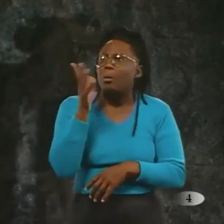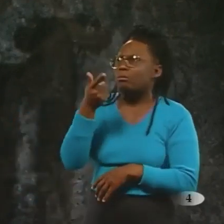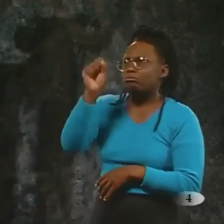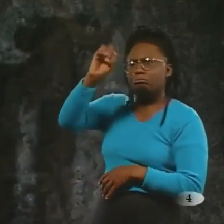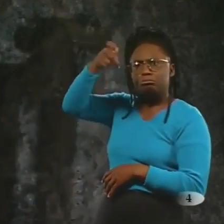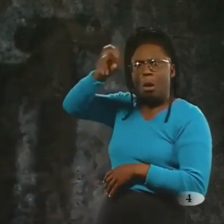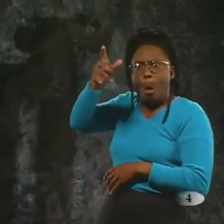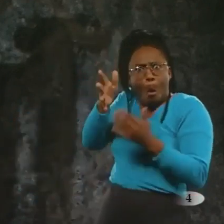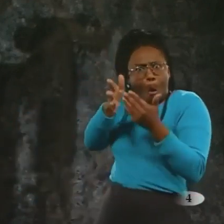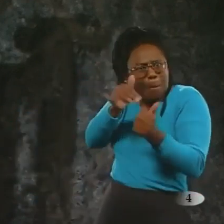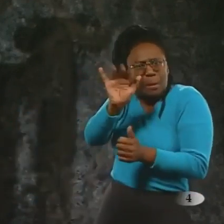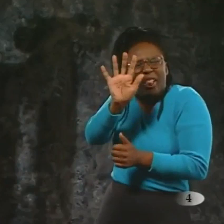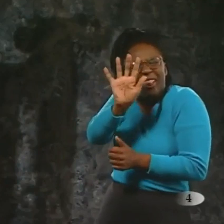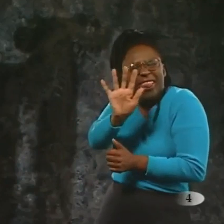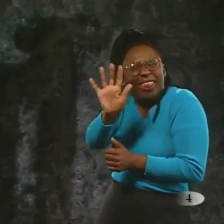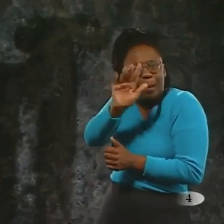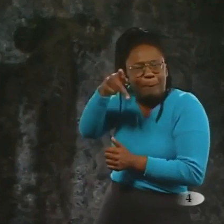is this little green ball, what is it?